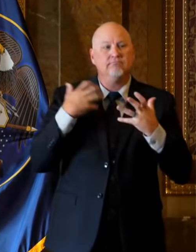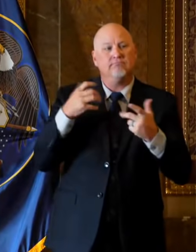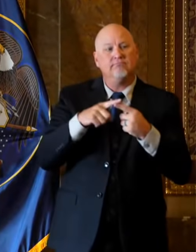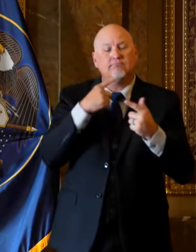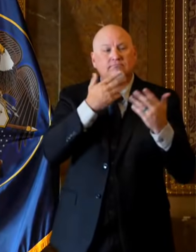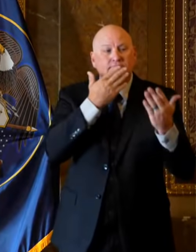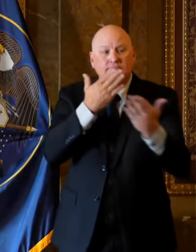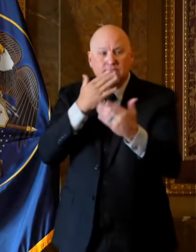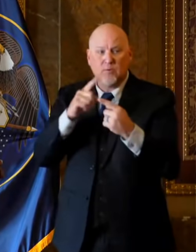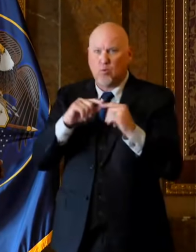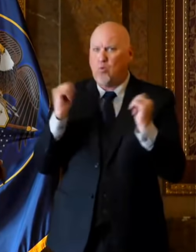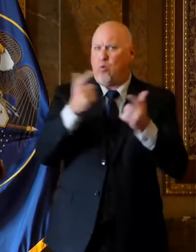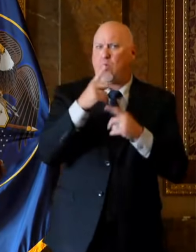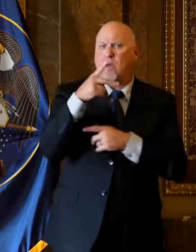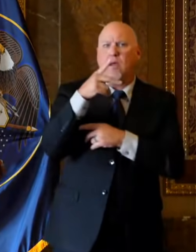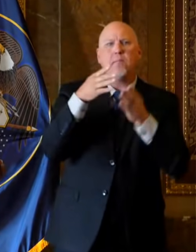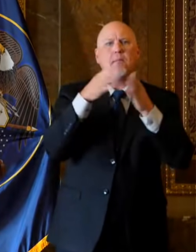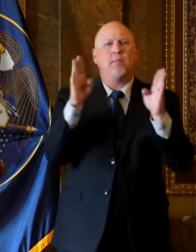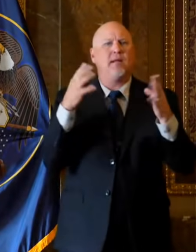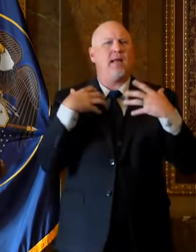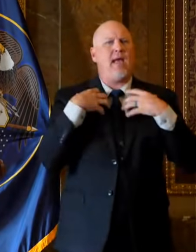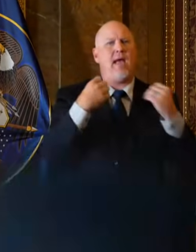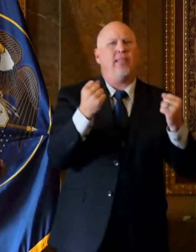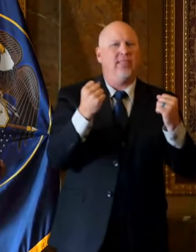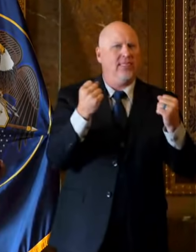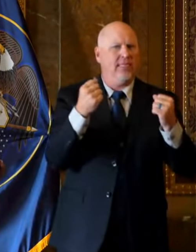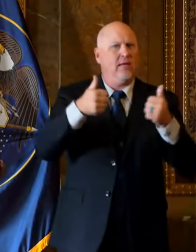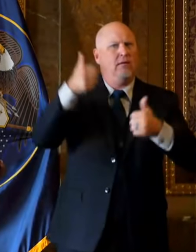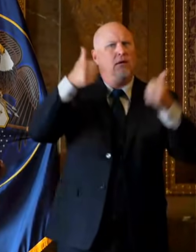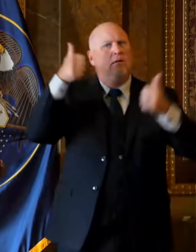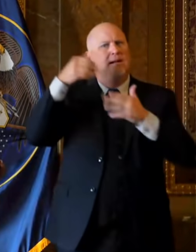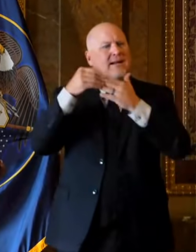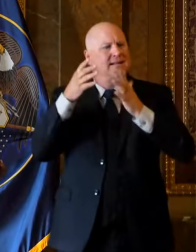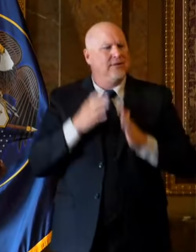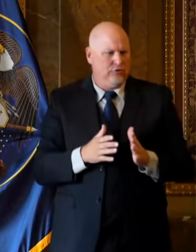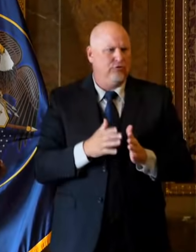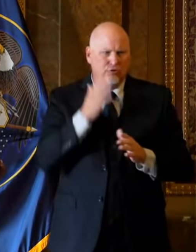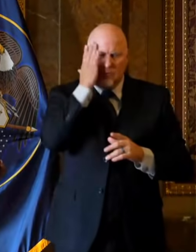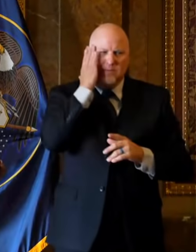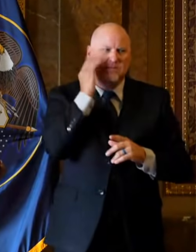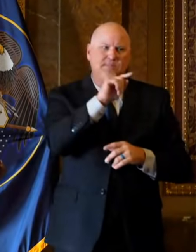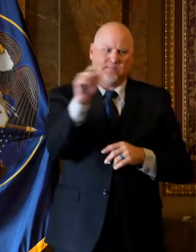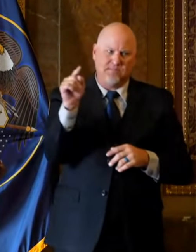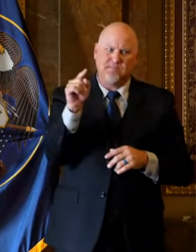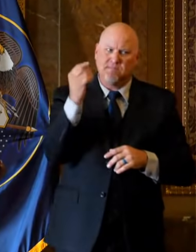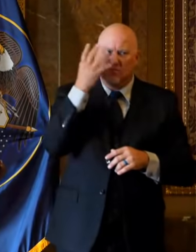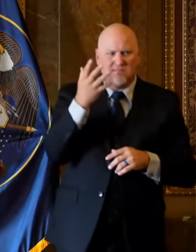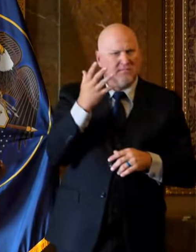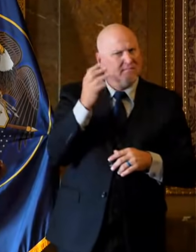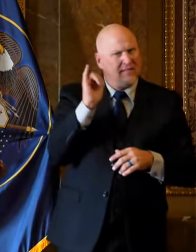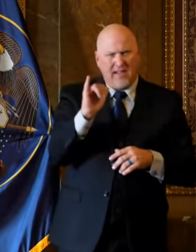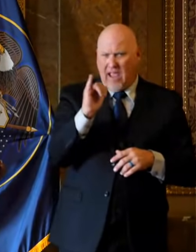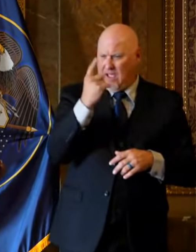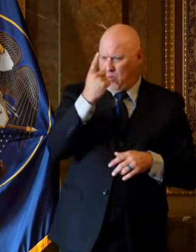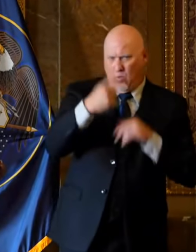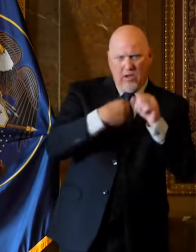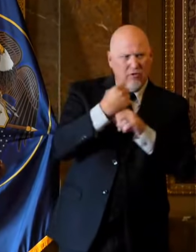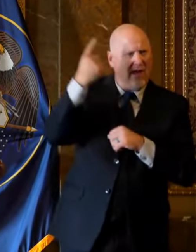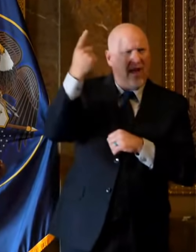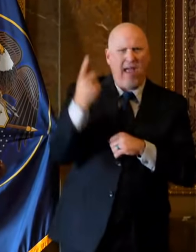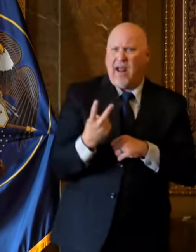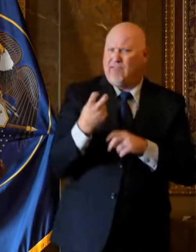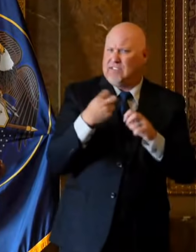closing. It's been an incredibly difficult year and a half, more than a year and a half.